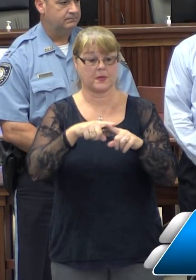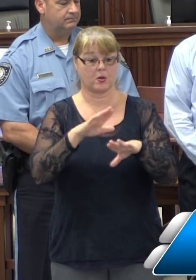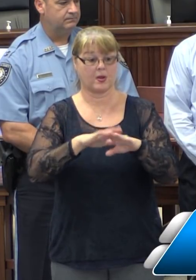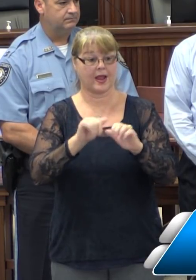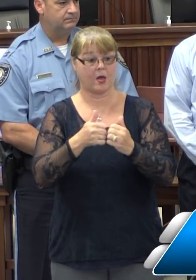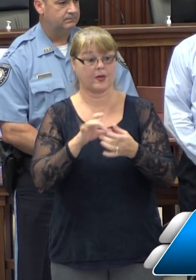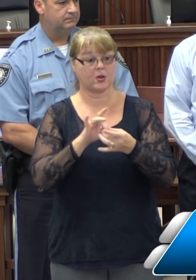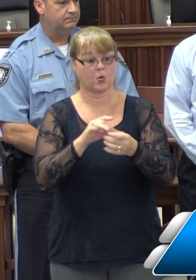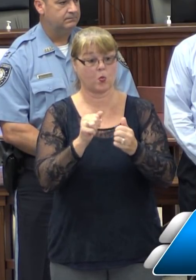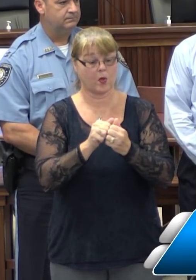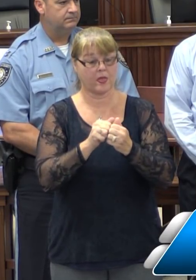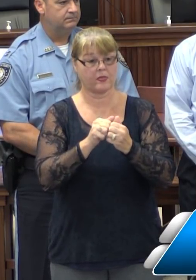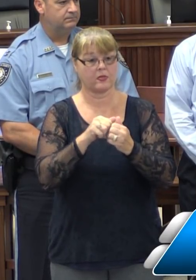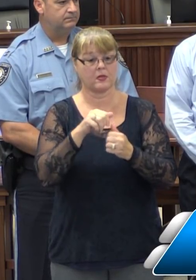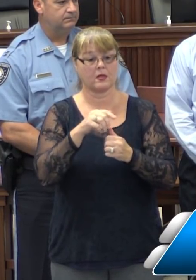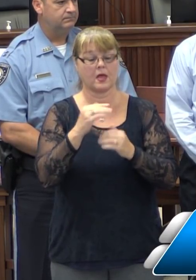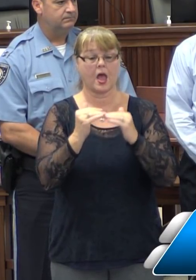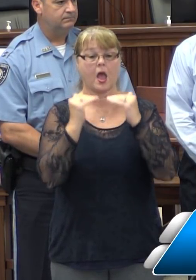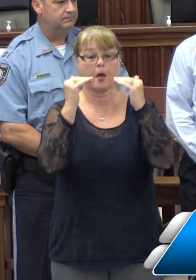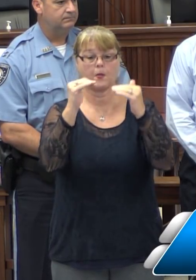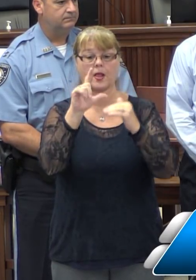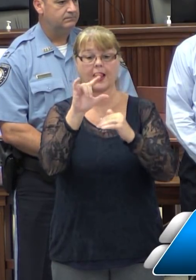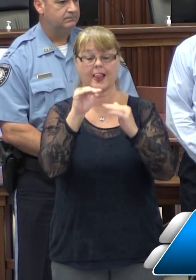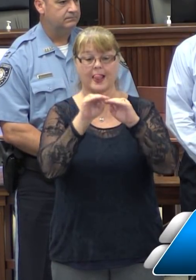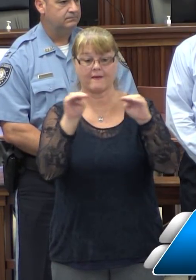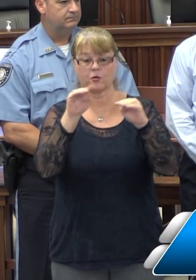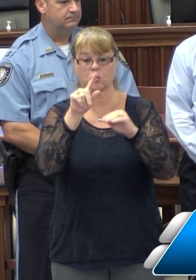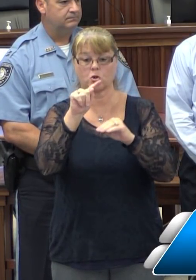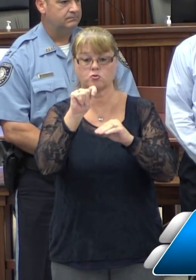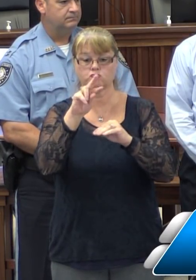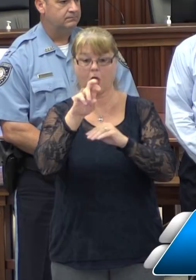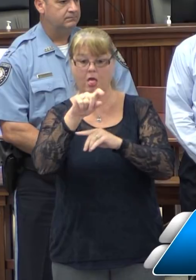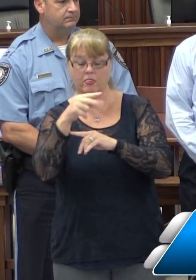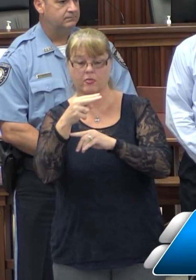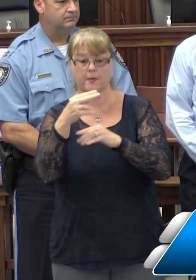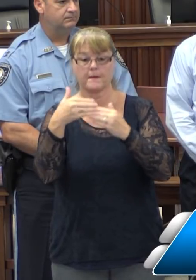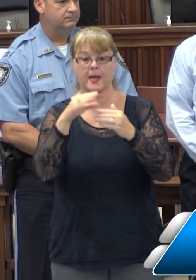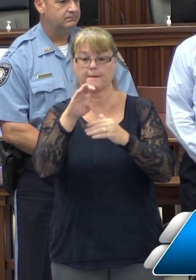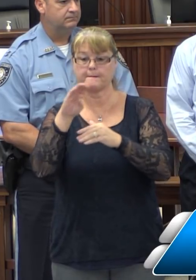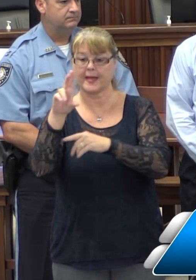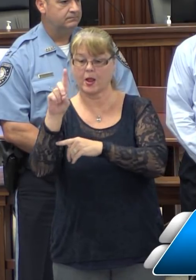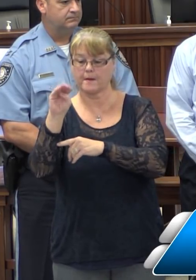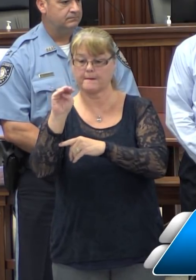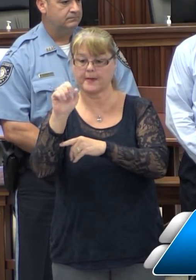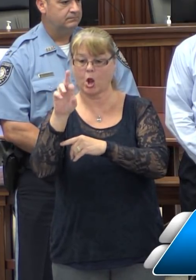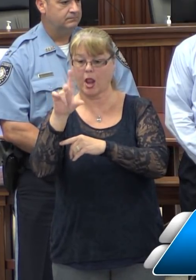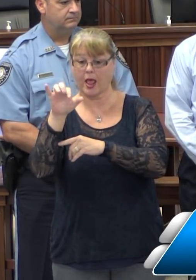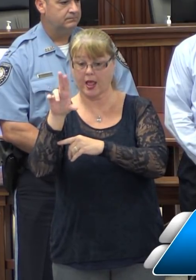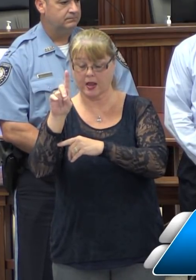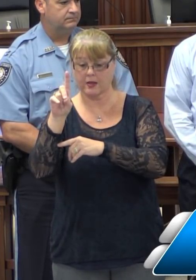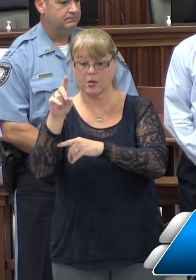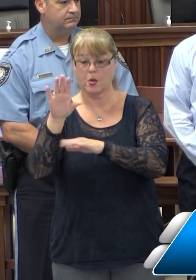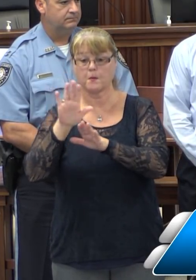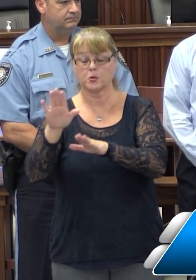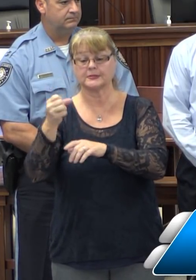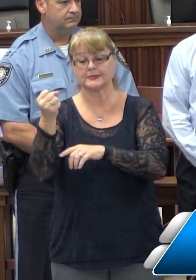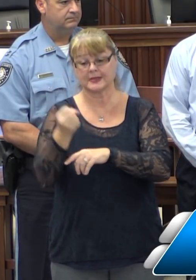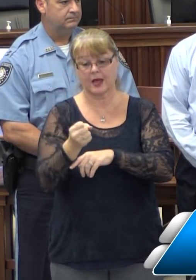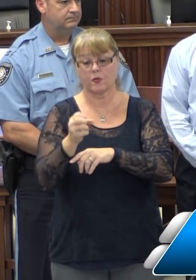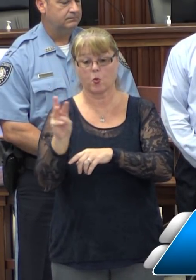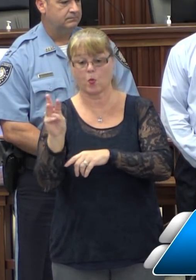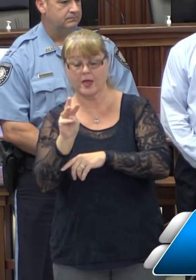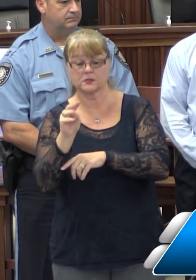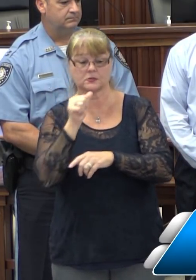how it interacts with that upper level trough that's up near Maryland and what it does with that system, whether it pushes it south, takes it west,